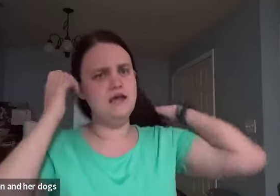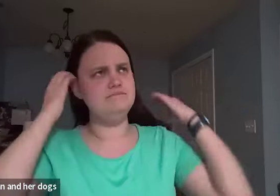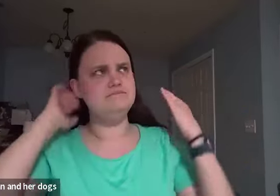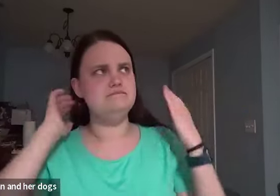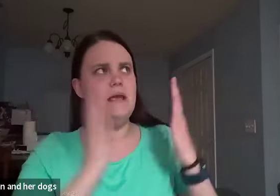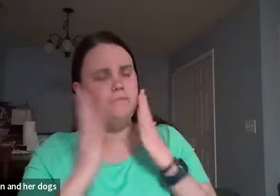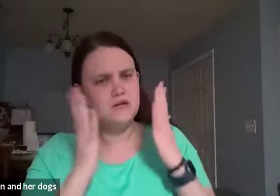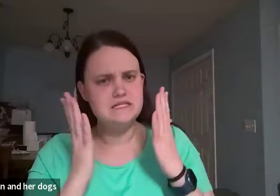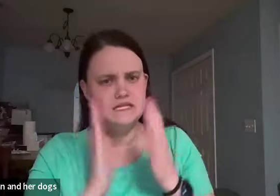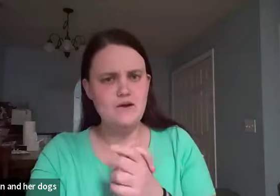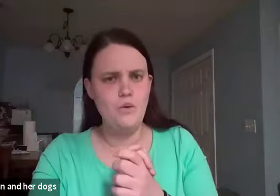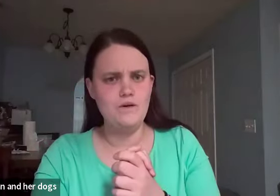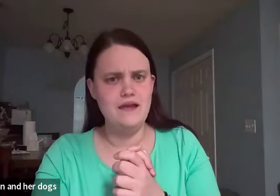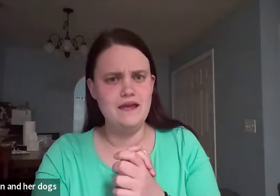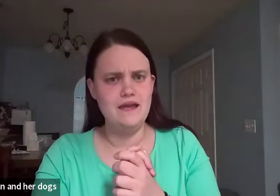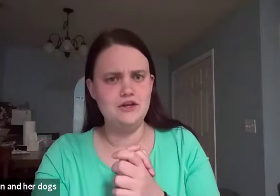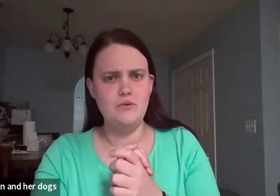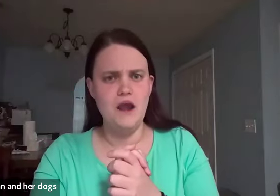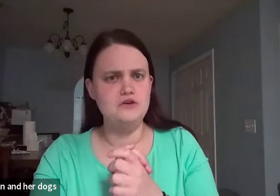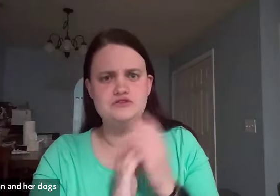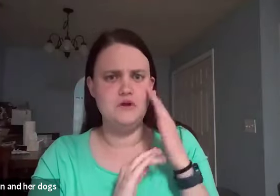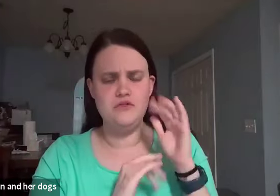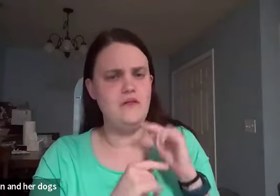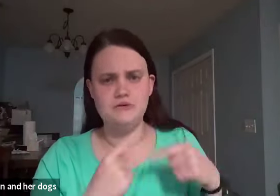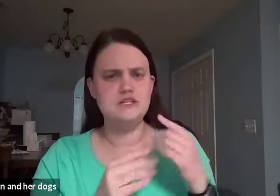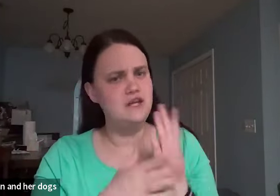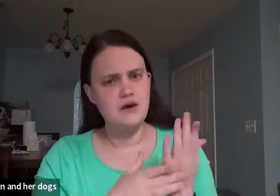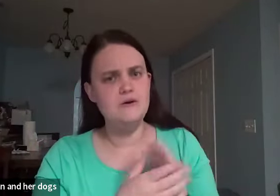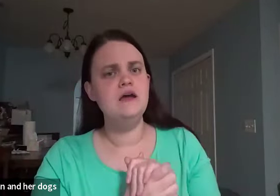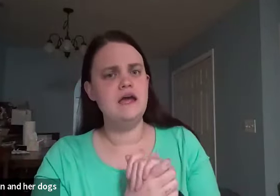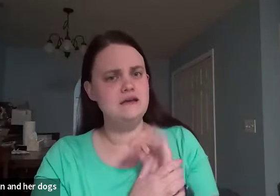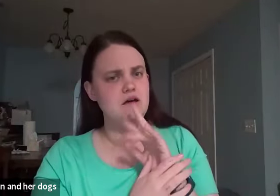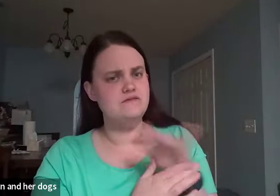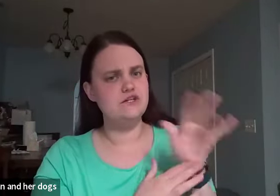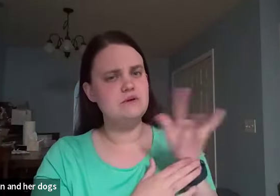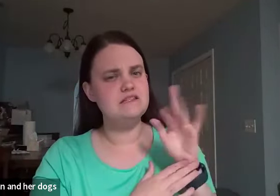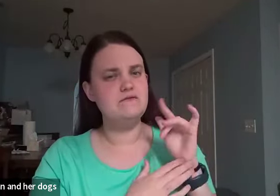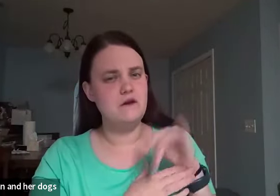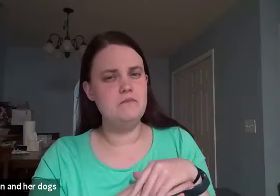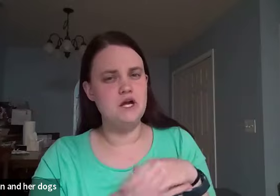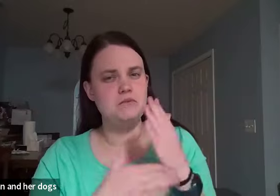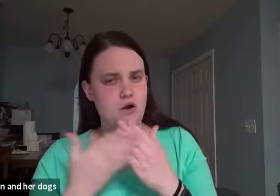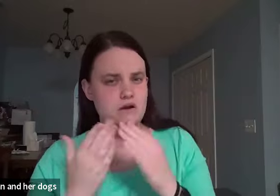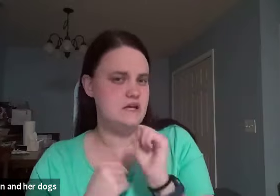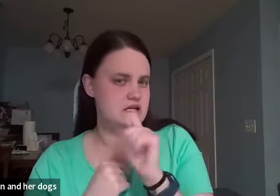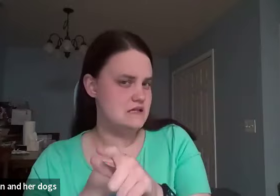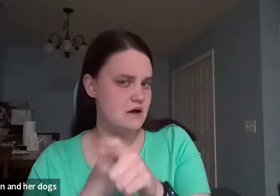it's not embarrassing or like, wow, you don't know the language. Like, no, finger spelling is very much a part of